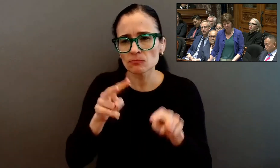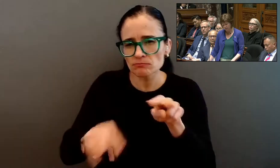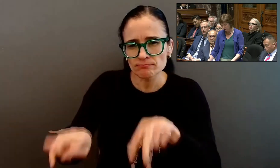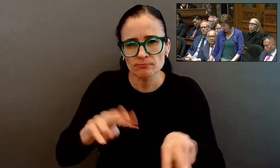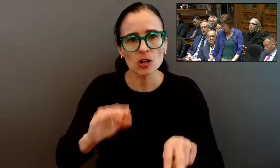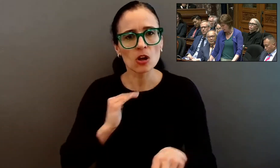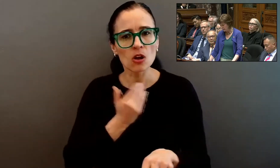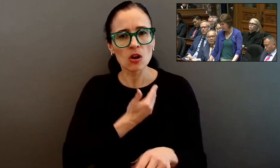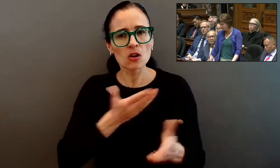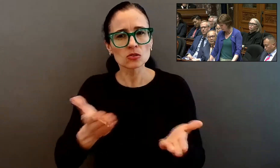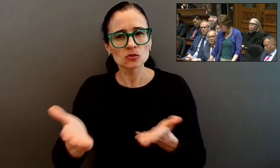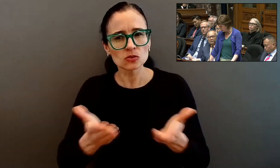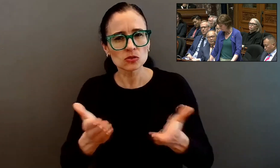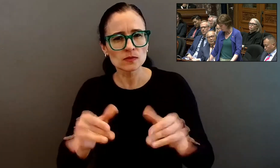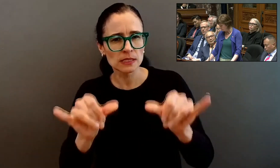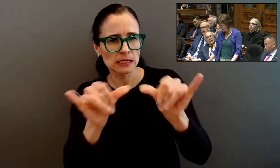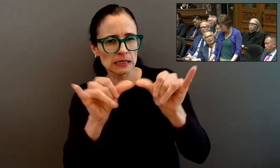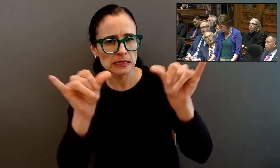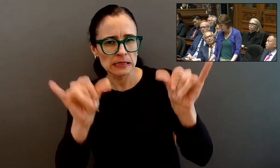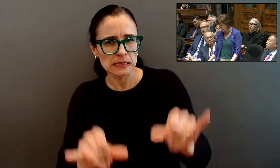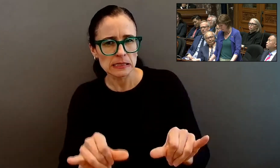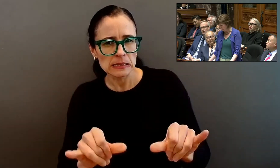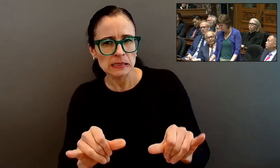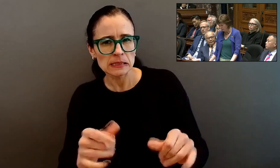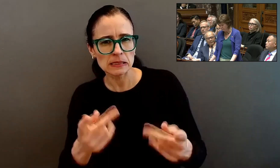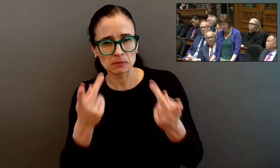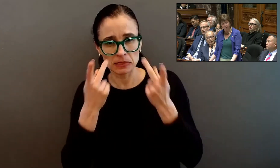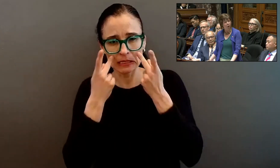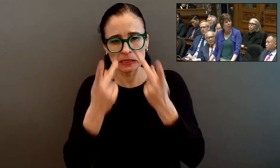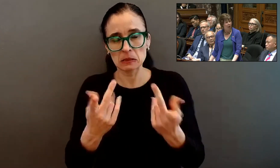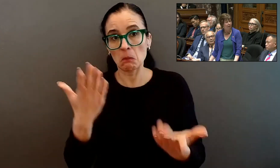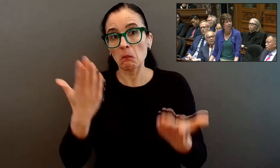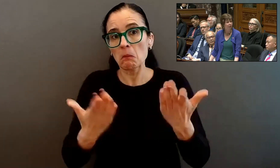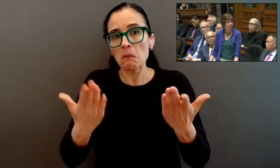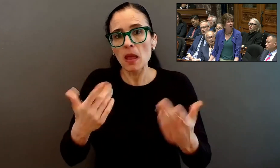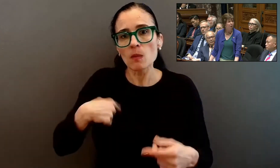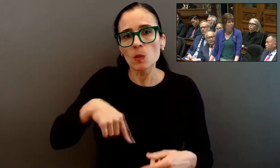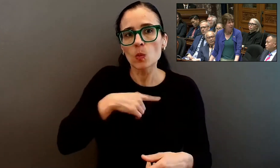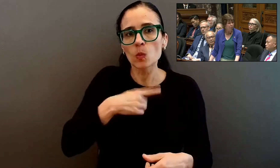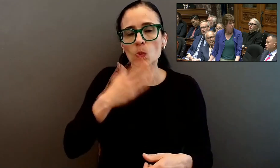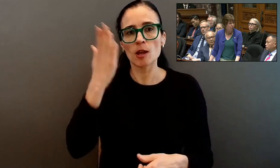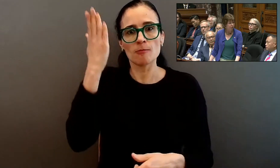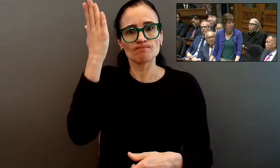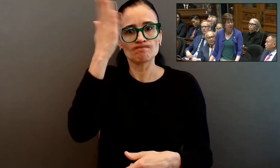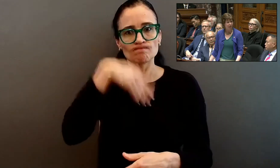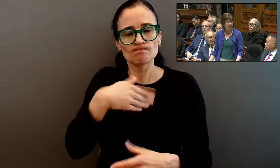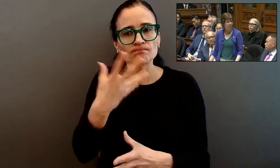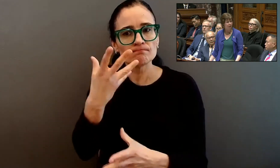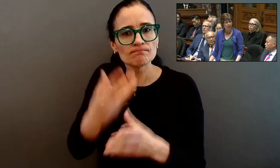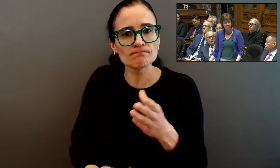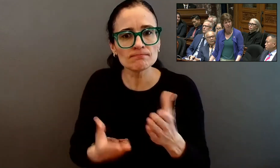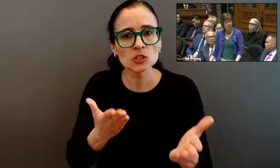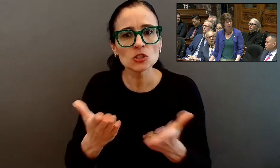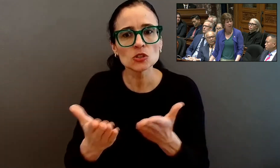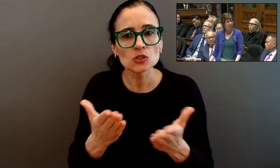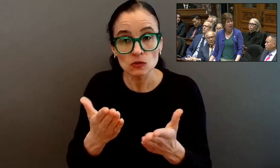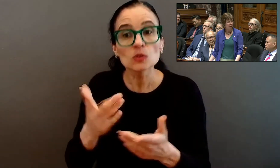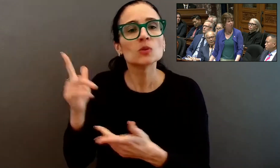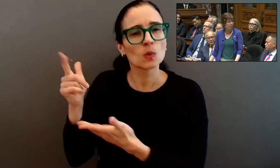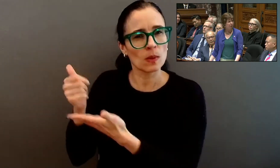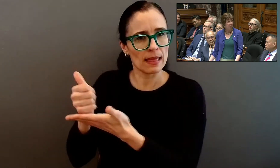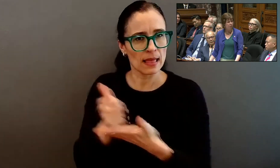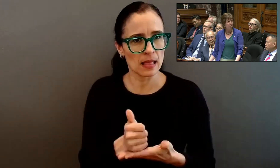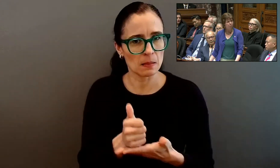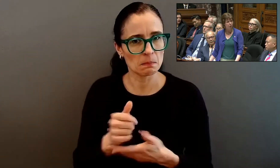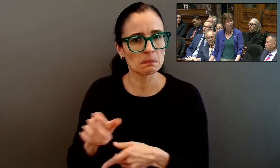that's been suffering from systemic problems. Michael Bryant has held many roles, as we canvassed in the House yesterday,